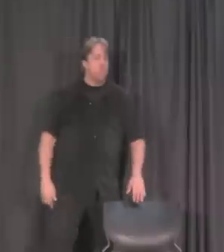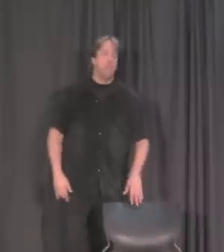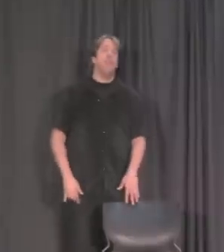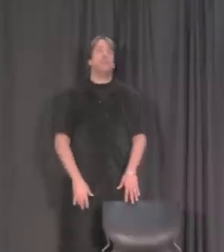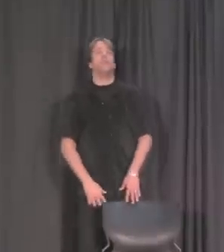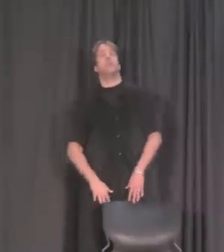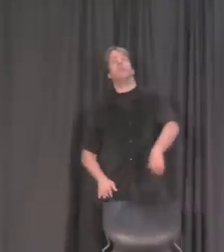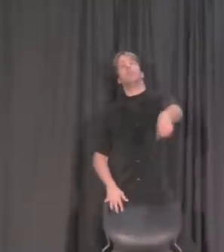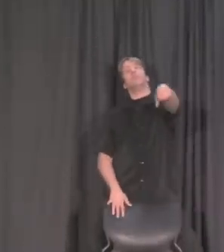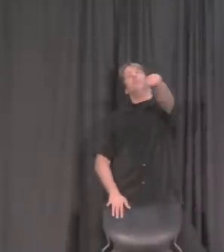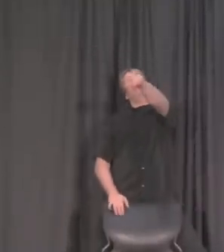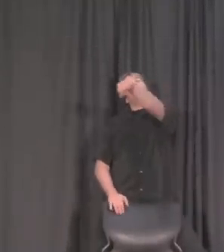You look like this."